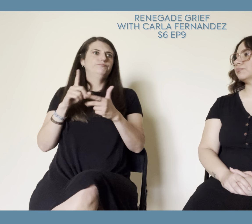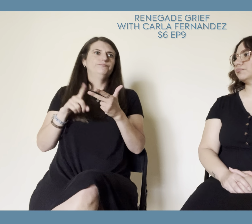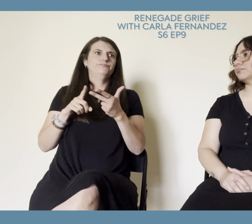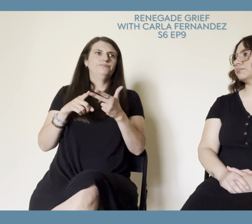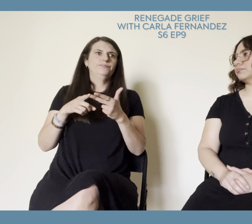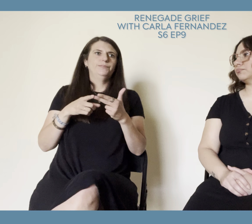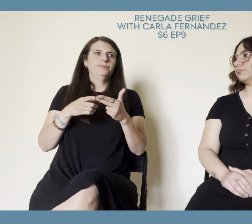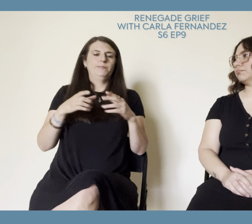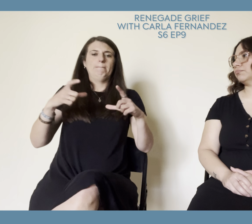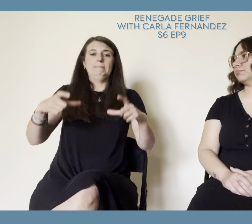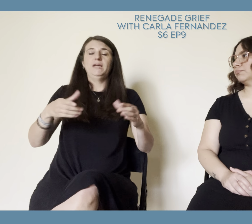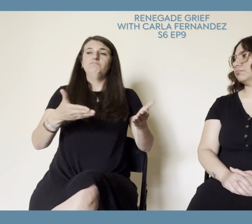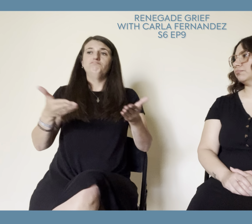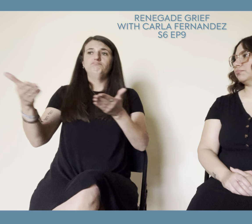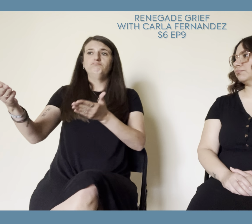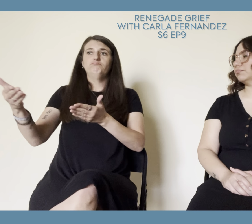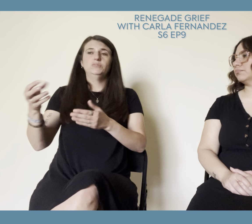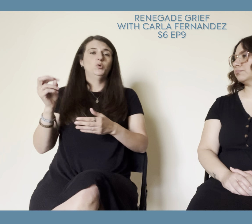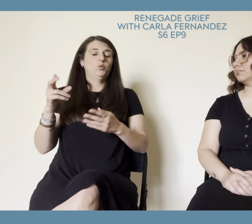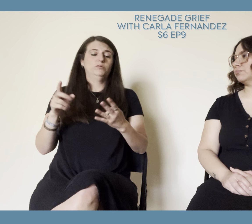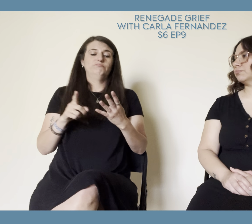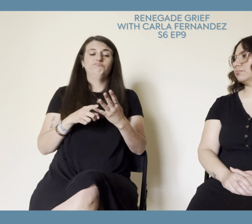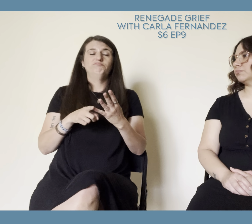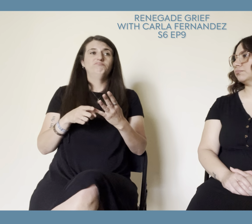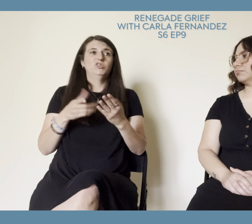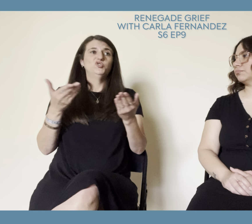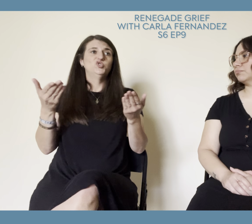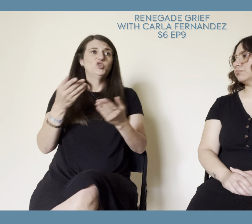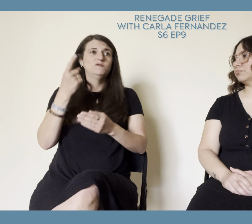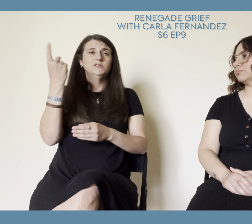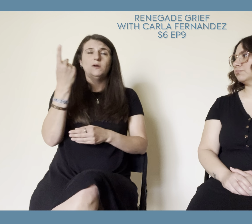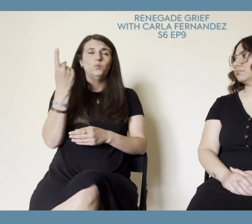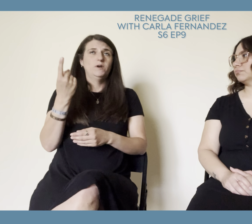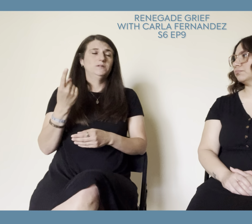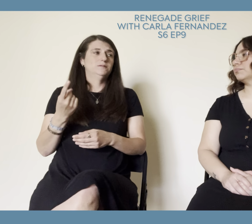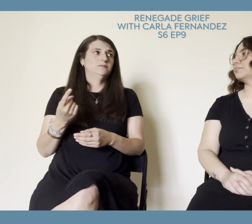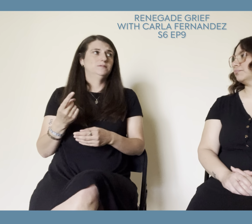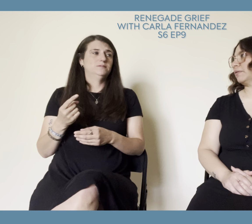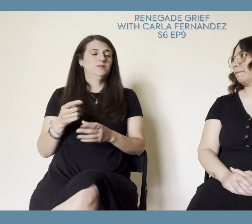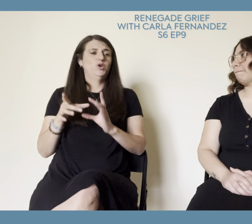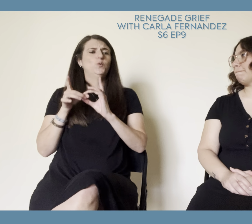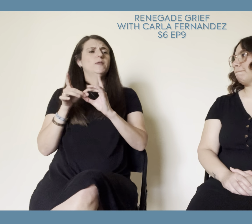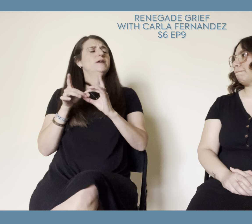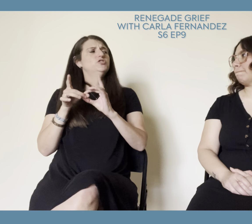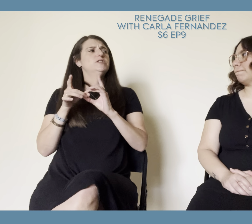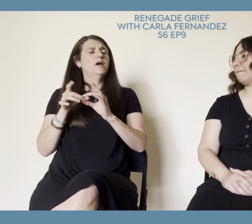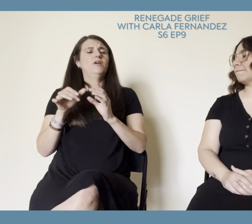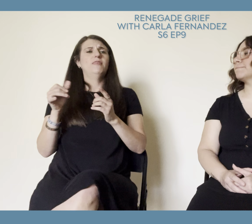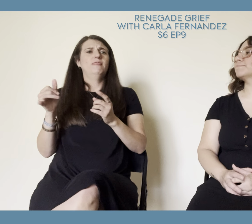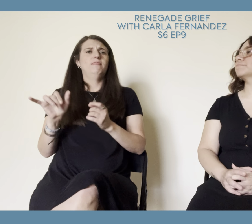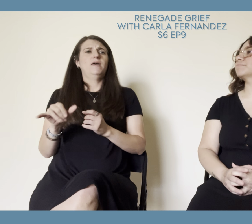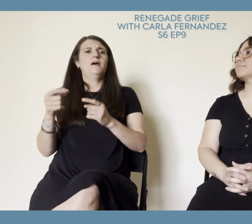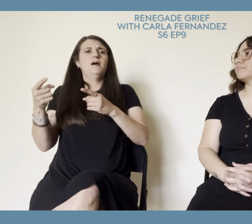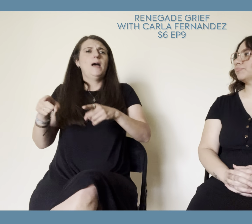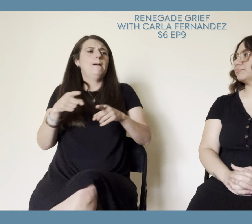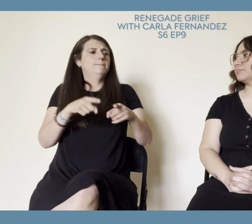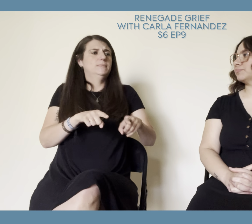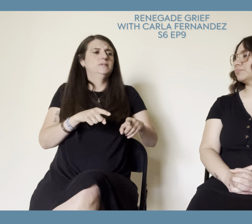plate or serve someone. There's all this other sort of relationality that gets to happen that's not just like